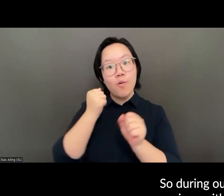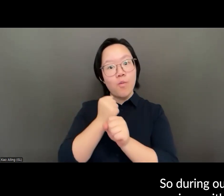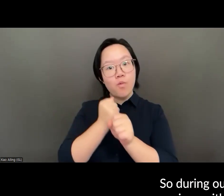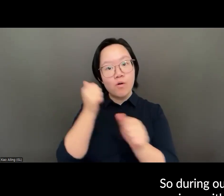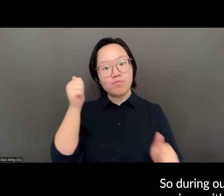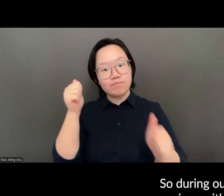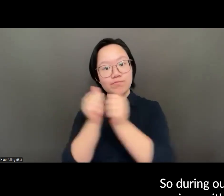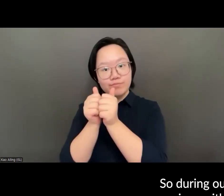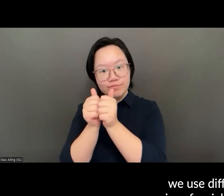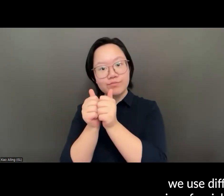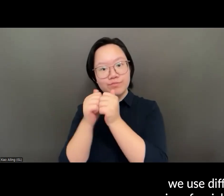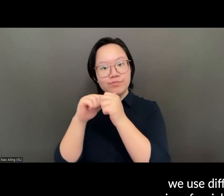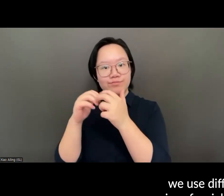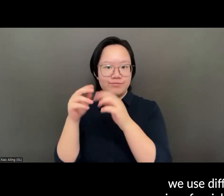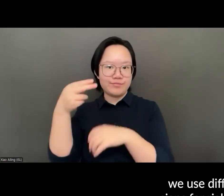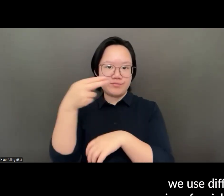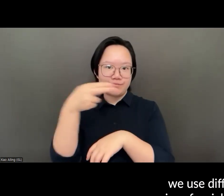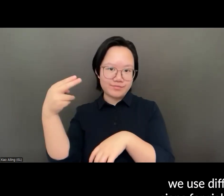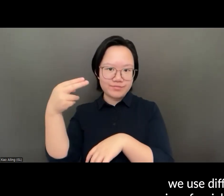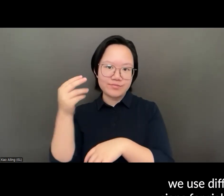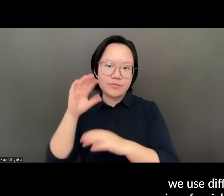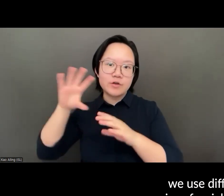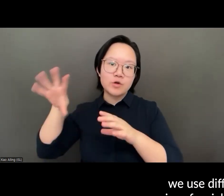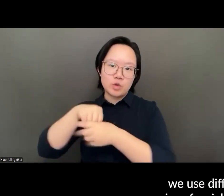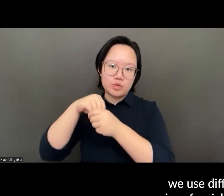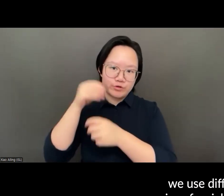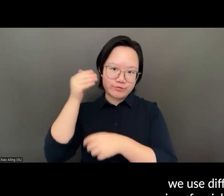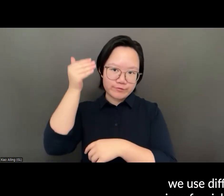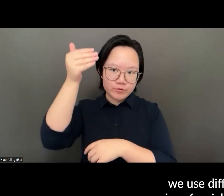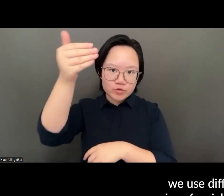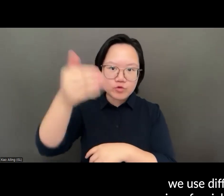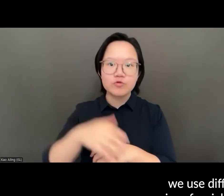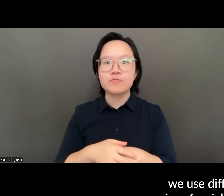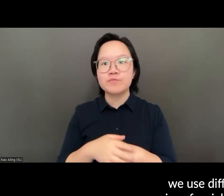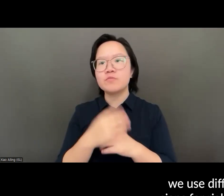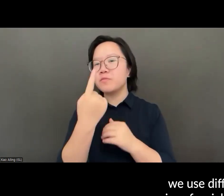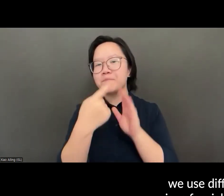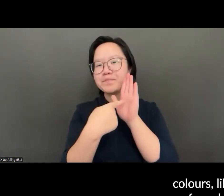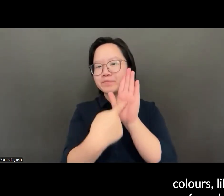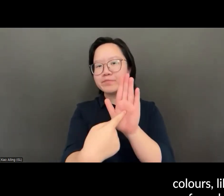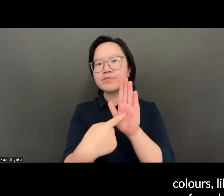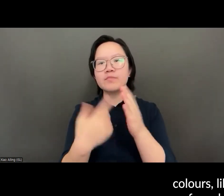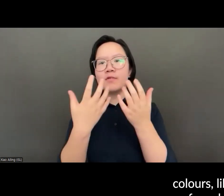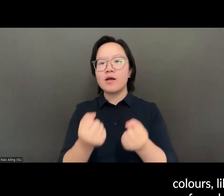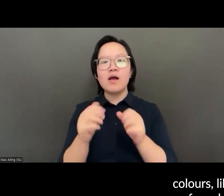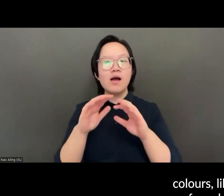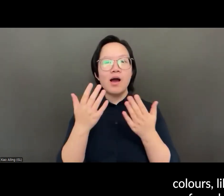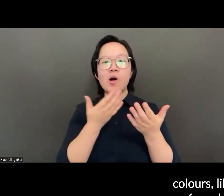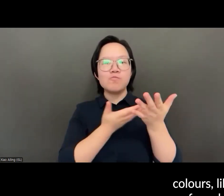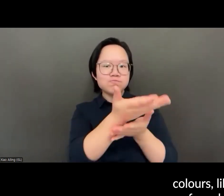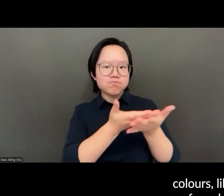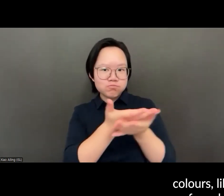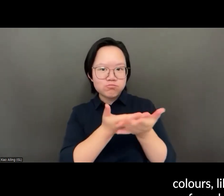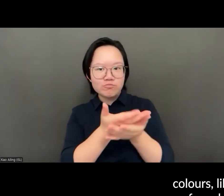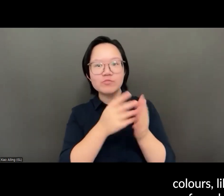sessions with the children, we use different simple signs for right and wrongs, colors like green